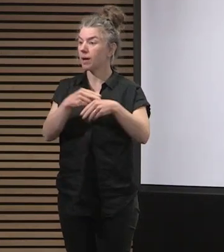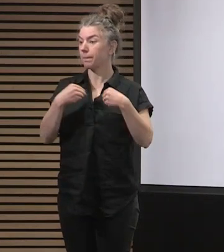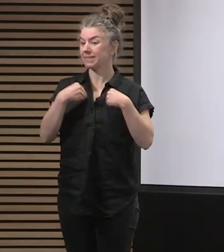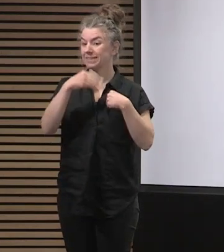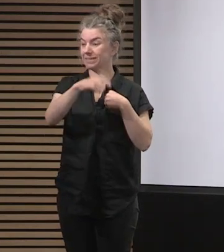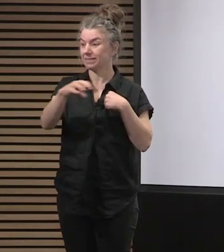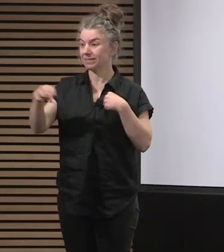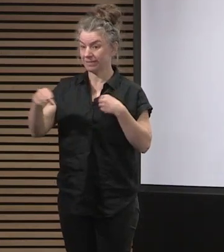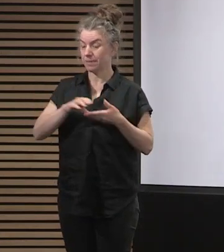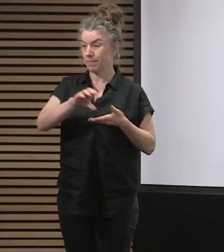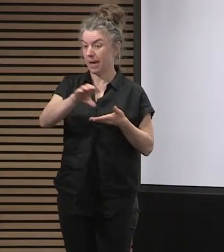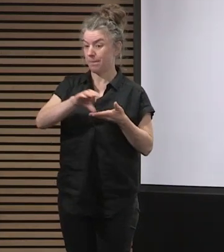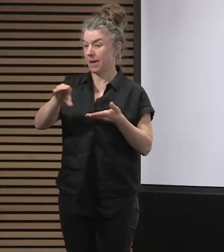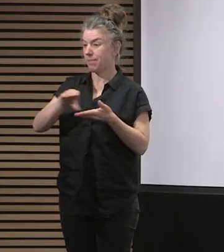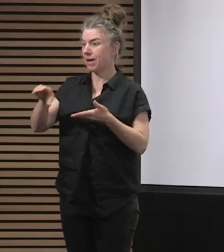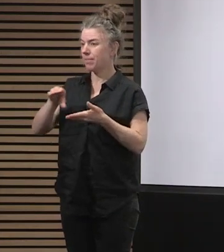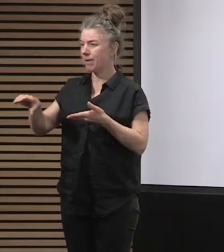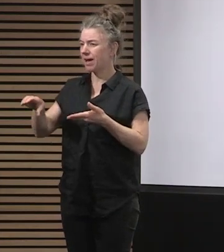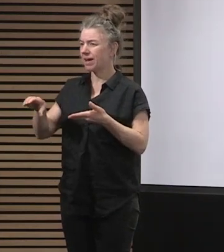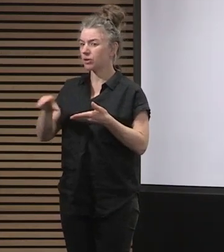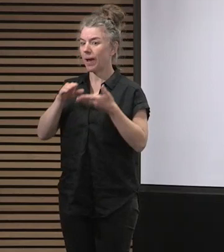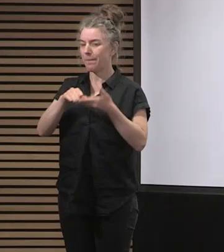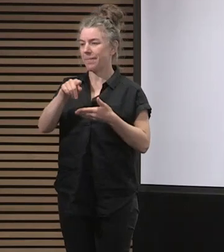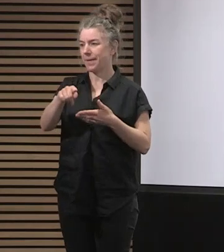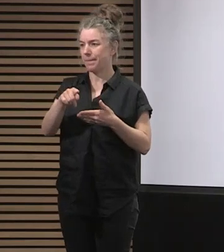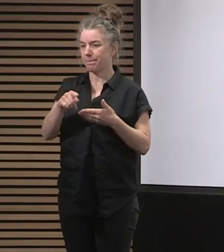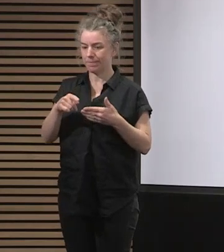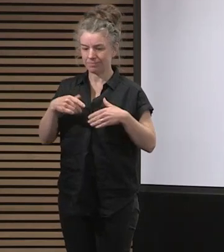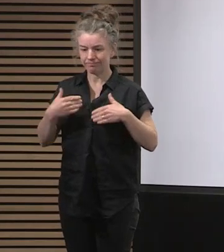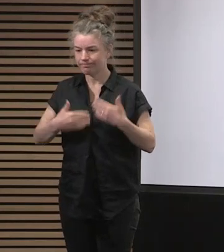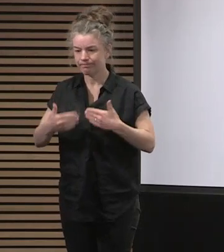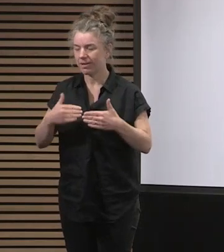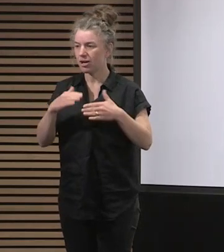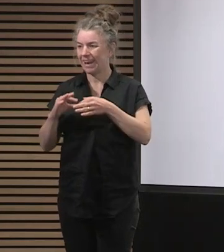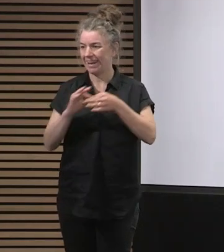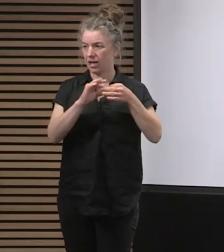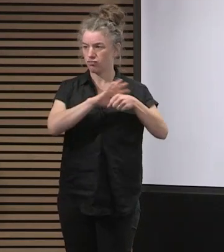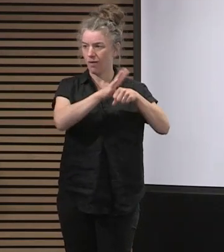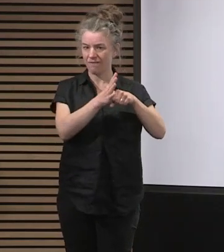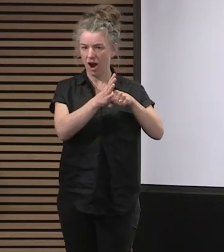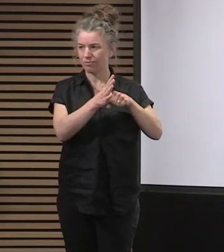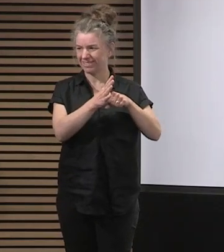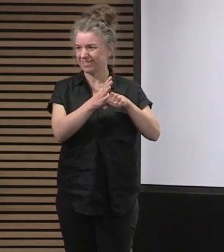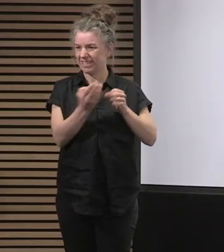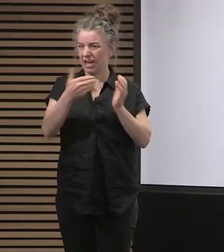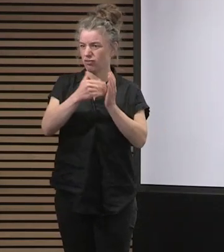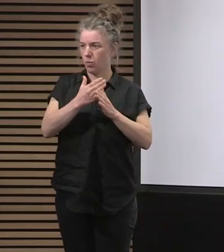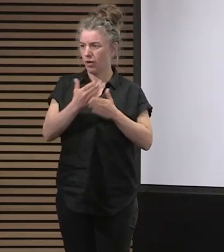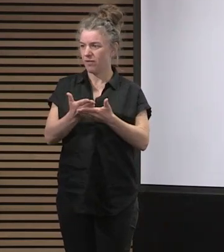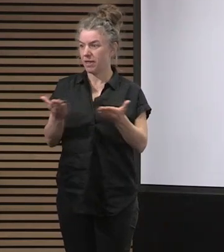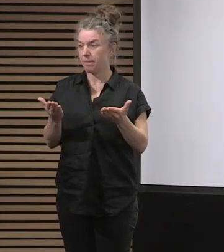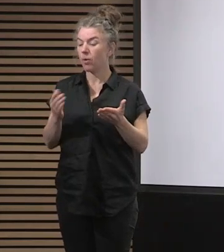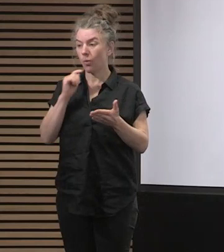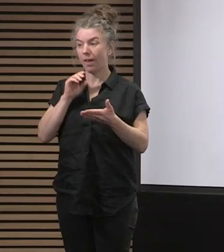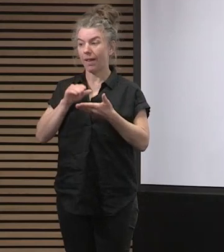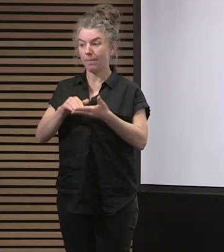was an upfront payment to help them with their response to COVID-19, but there is further work on sustainability that will be landing this week. On